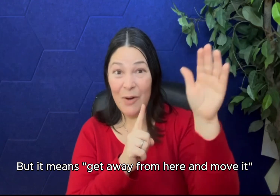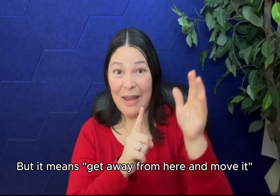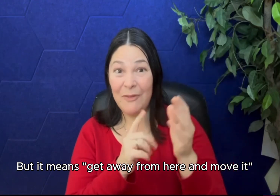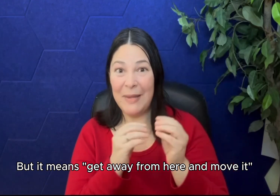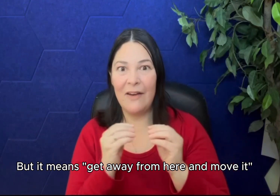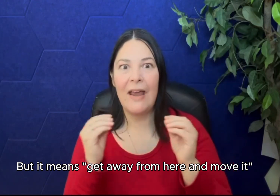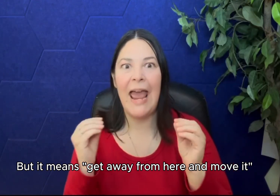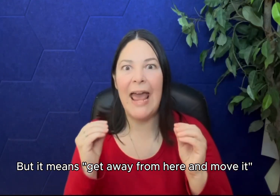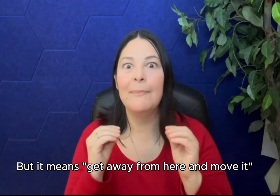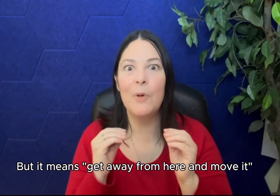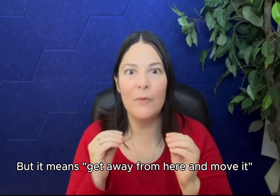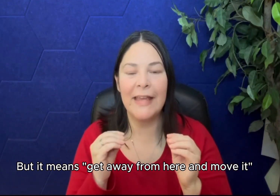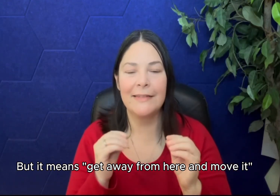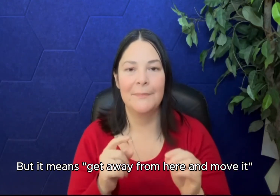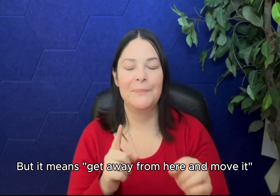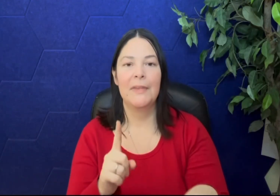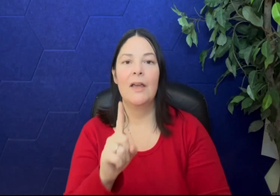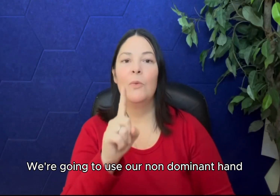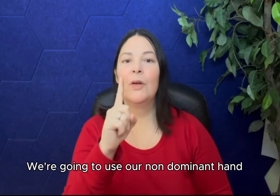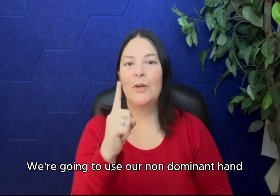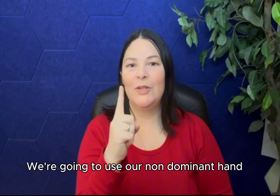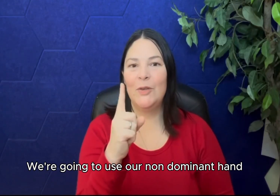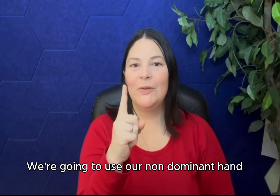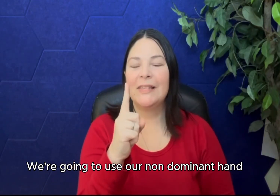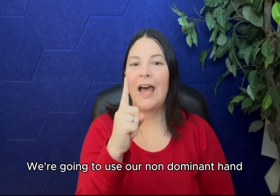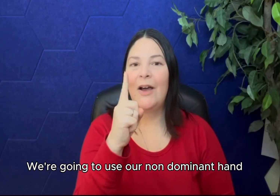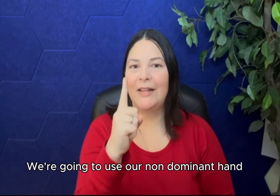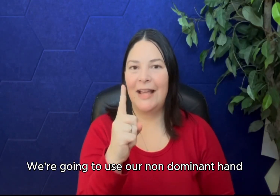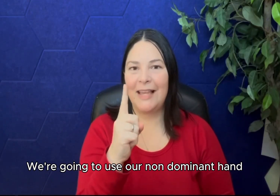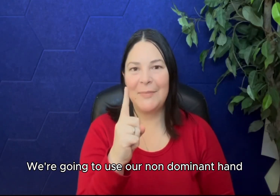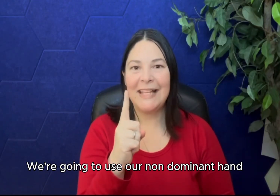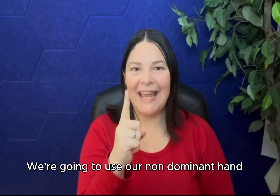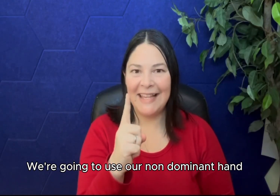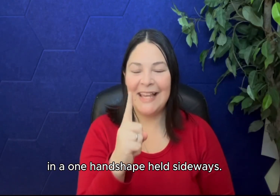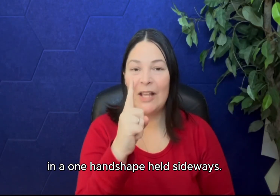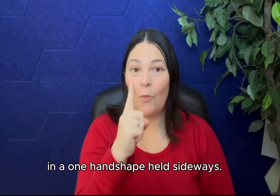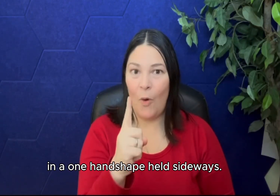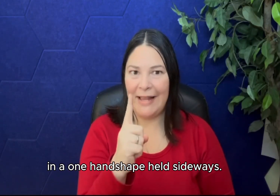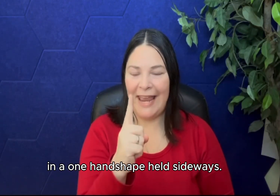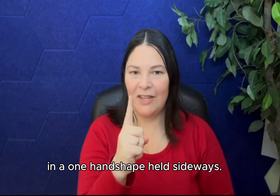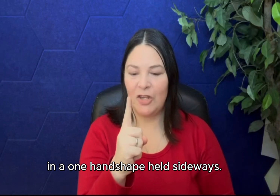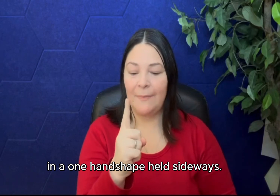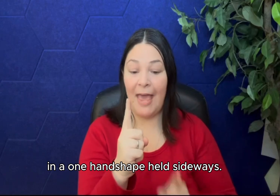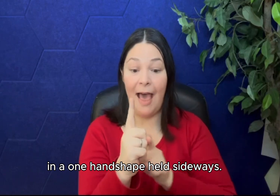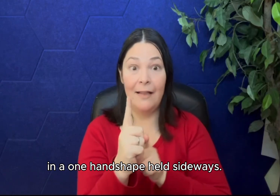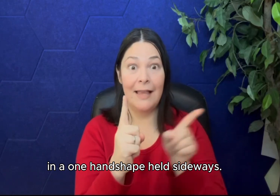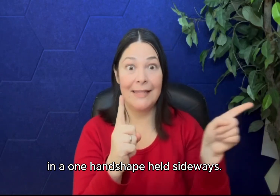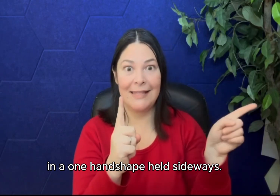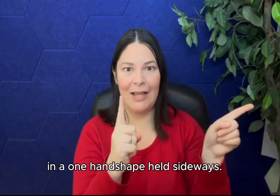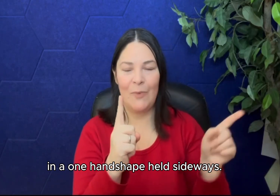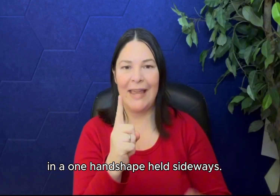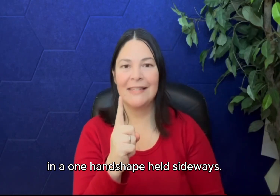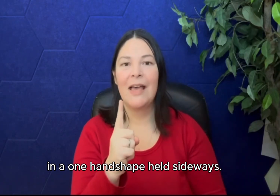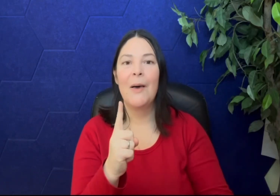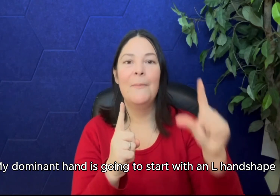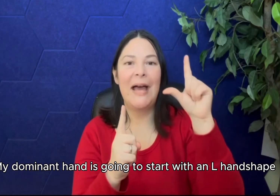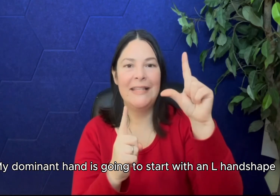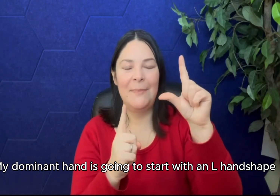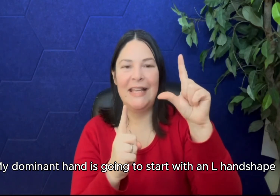from here and move it. We're going to use our non-dominant hand in a 1 hand shape held sideways. My dominant